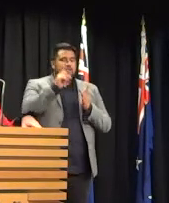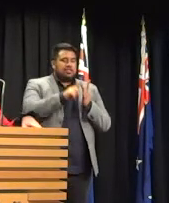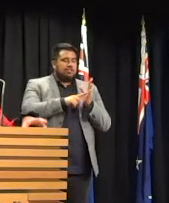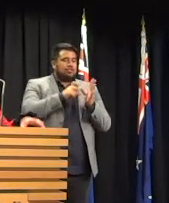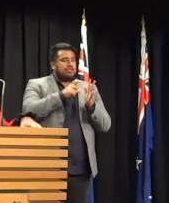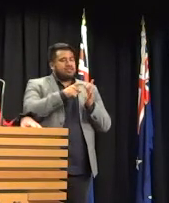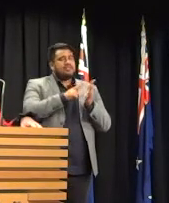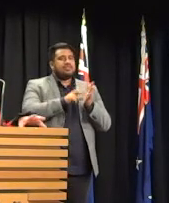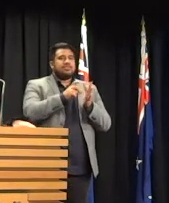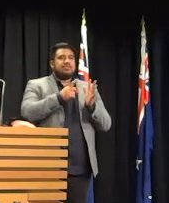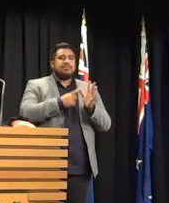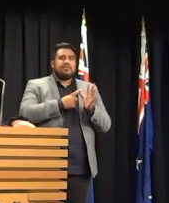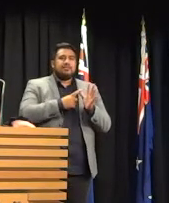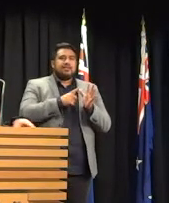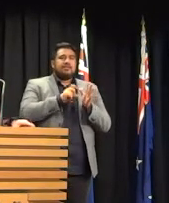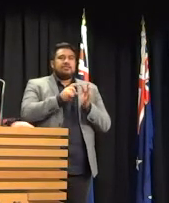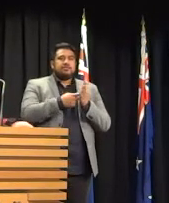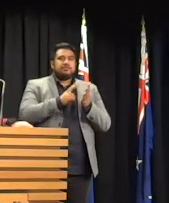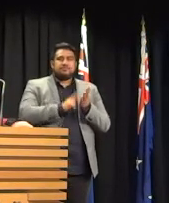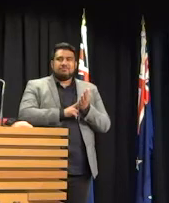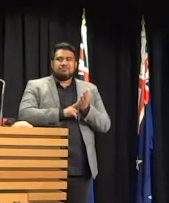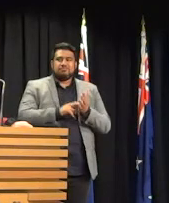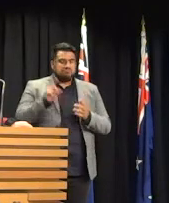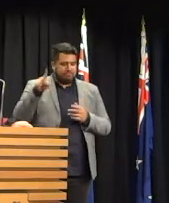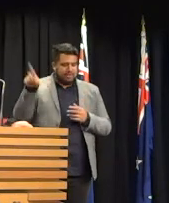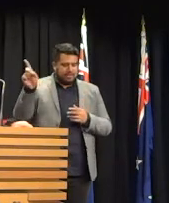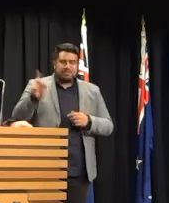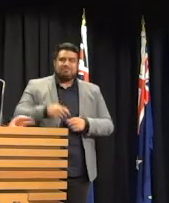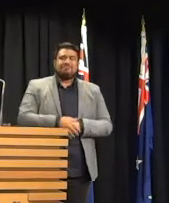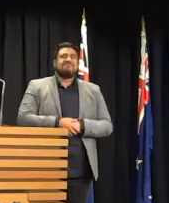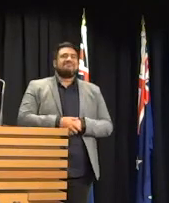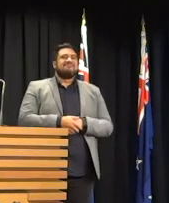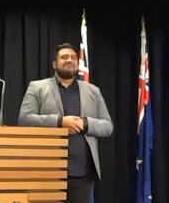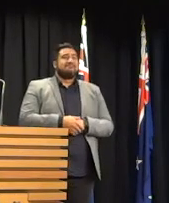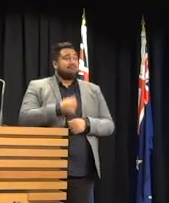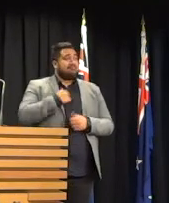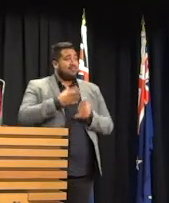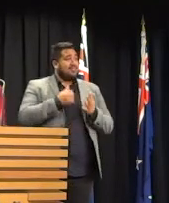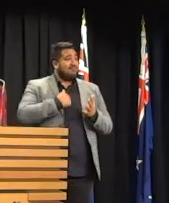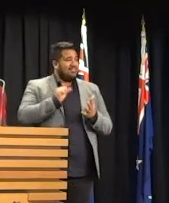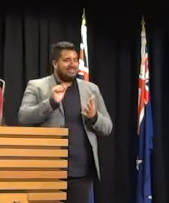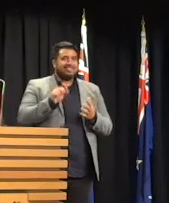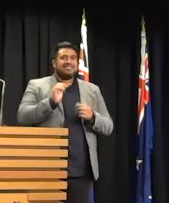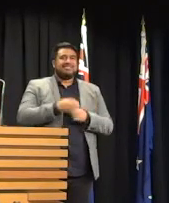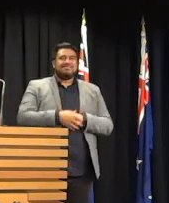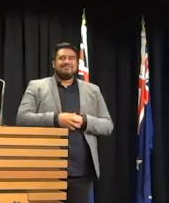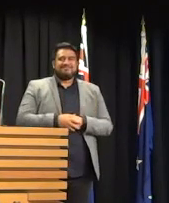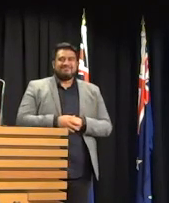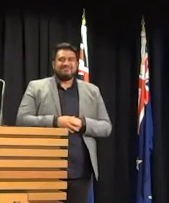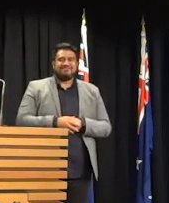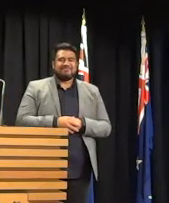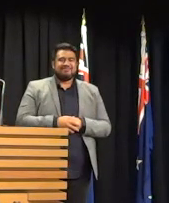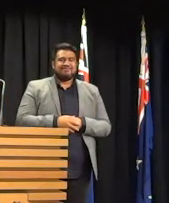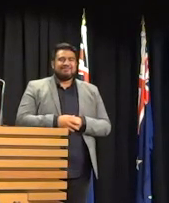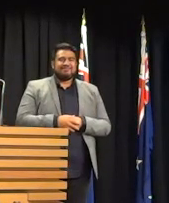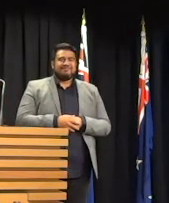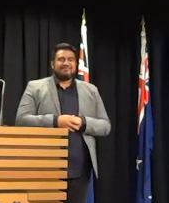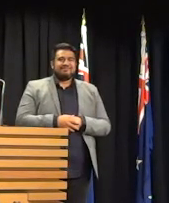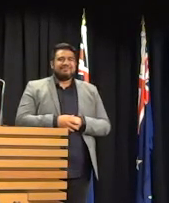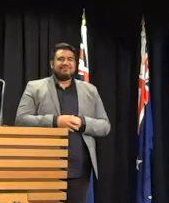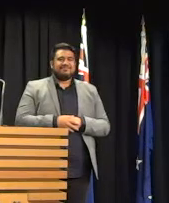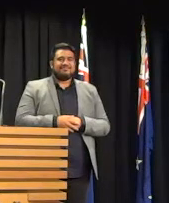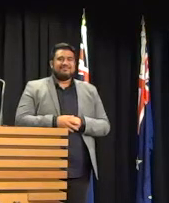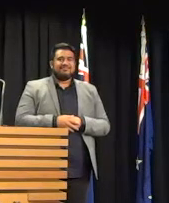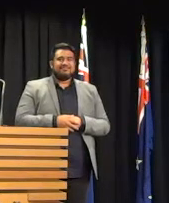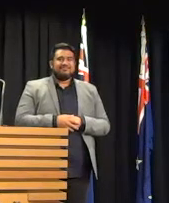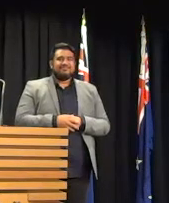know my sign name. Did I get that correct? I can only assume, of course, that is a reference to a